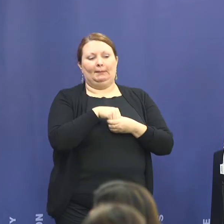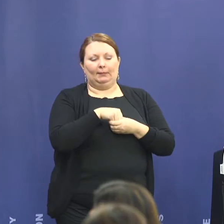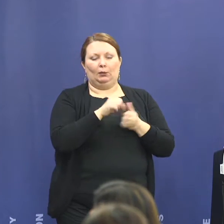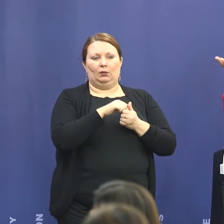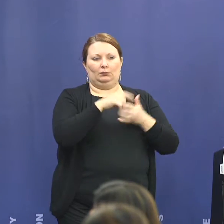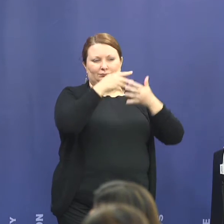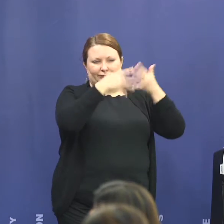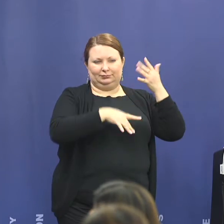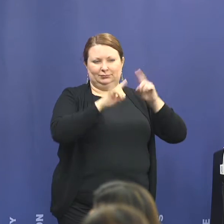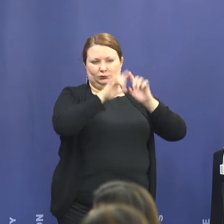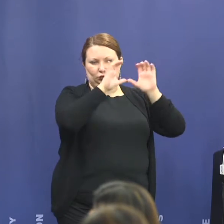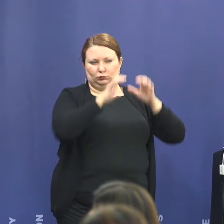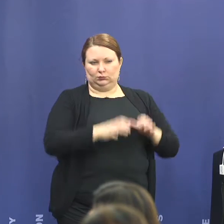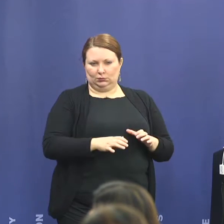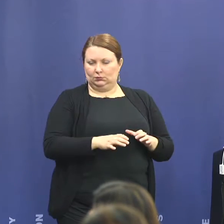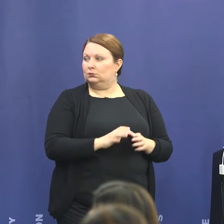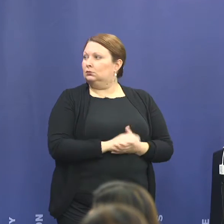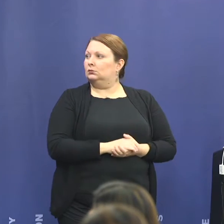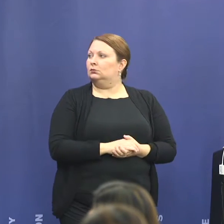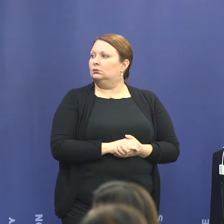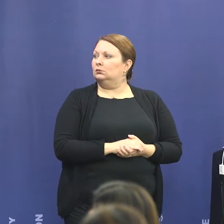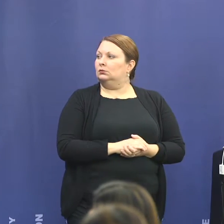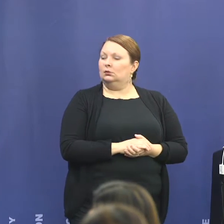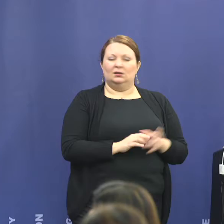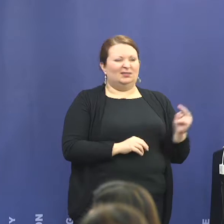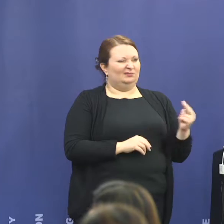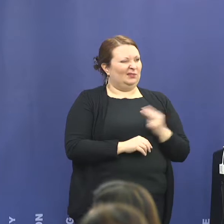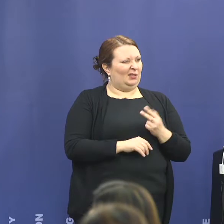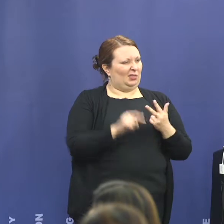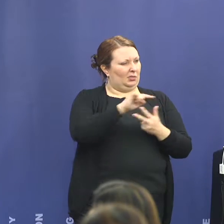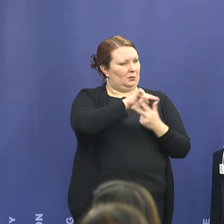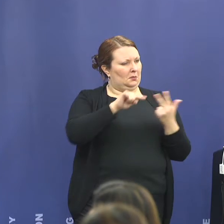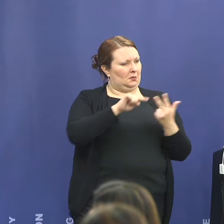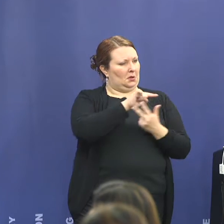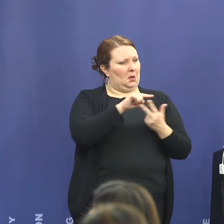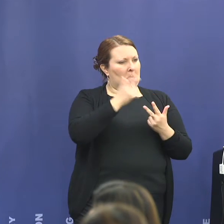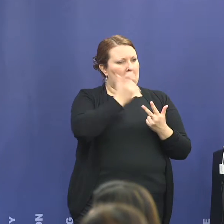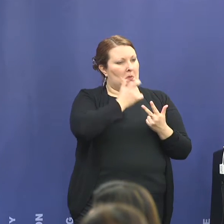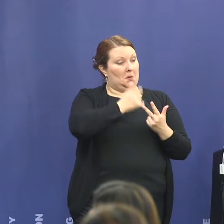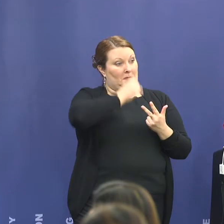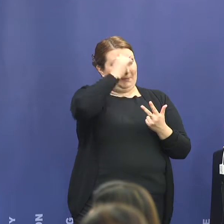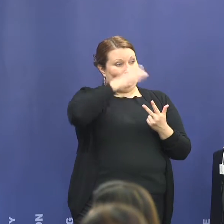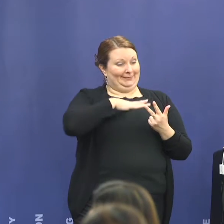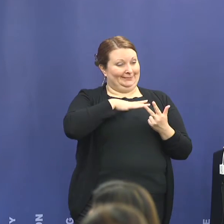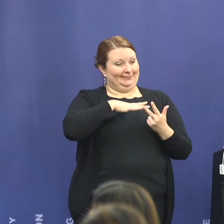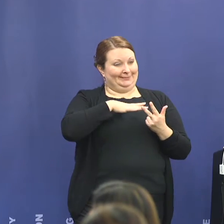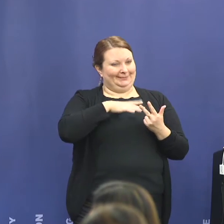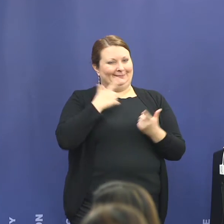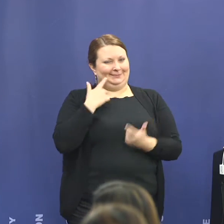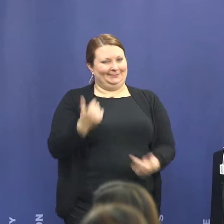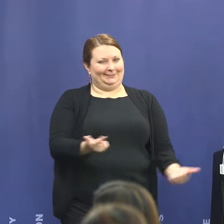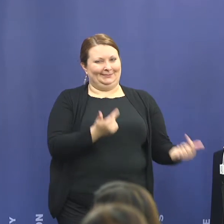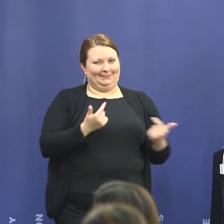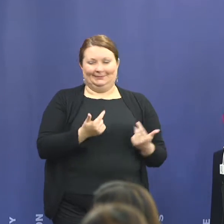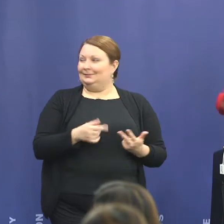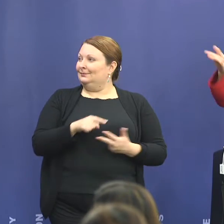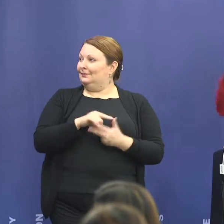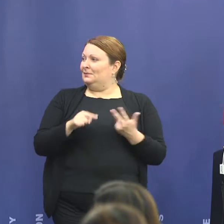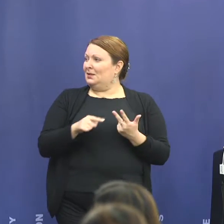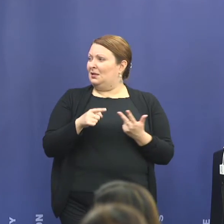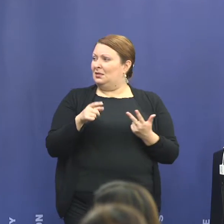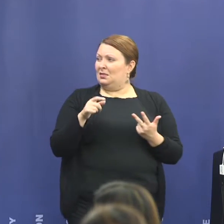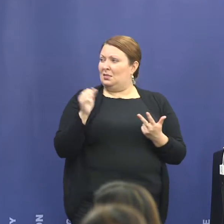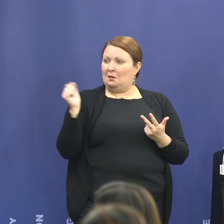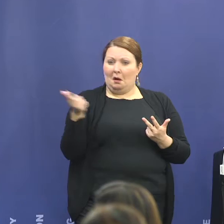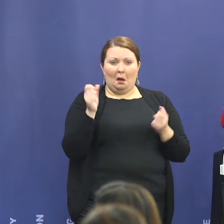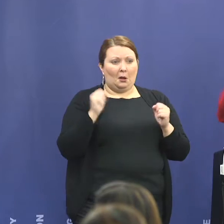all of these. I want you to take a look at these very handsome men. and tell me, they could all